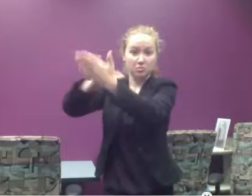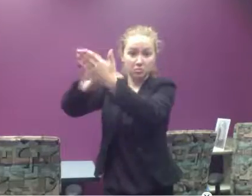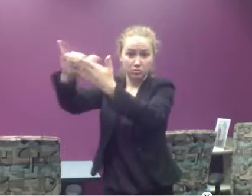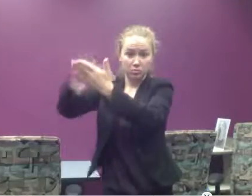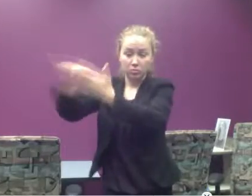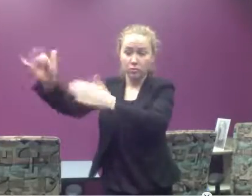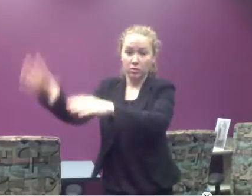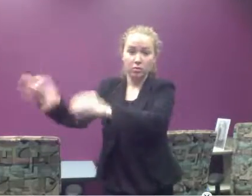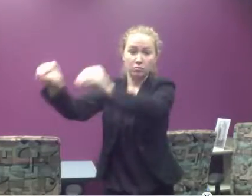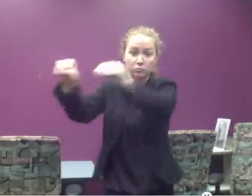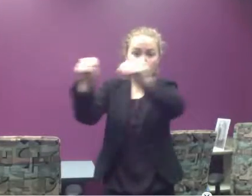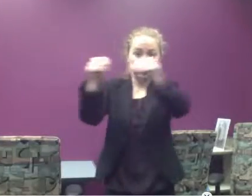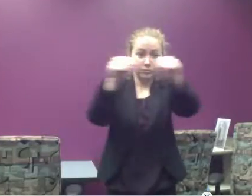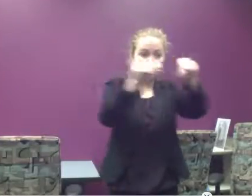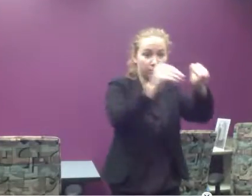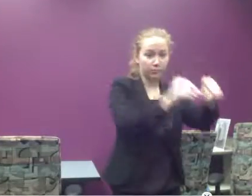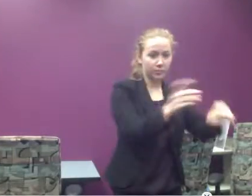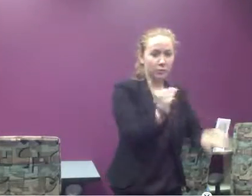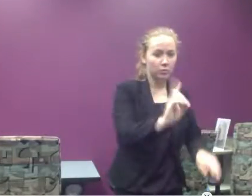She's born and grew up in New York and then moved